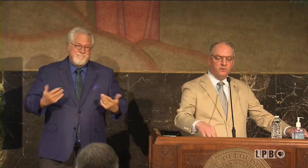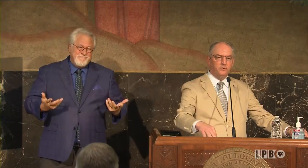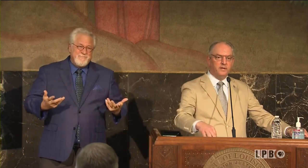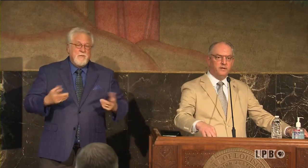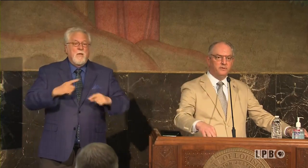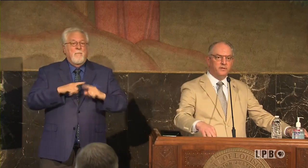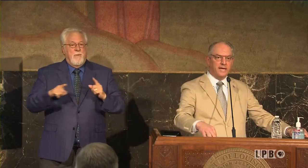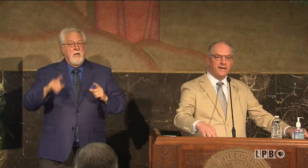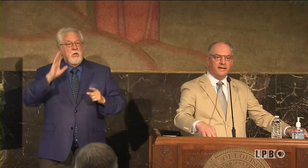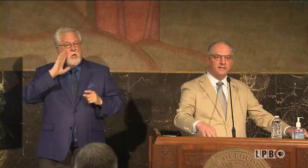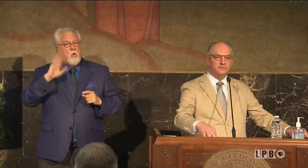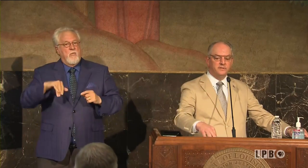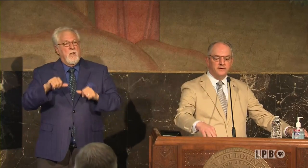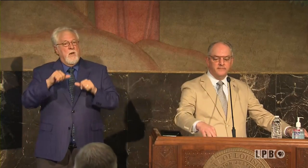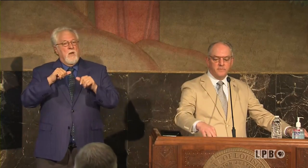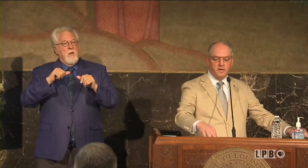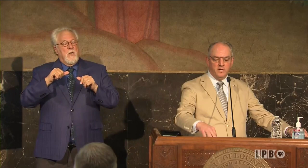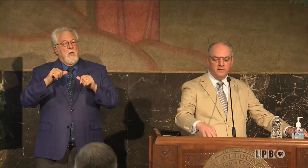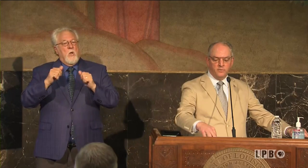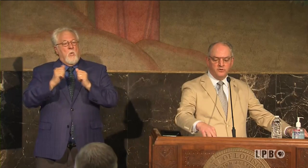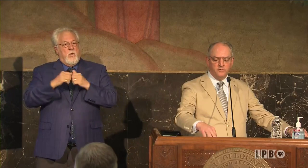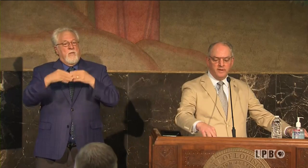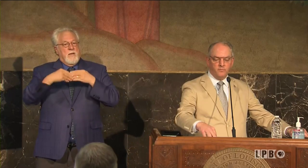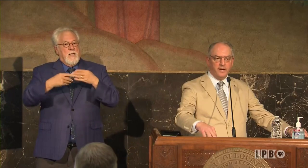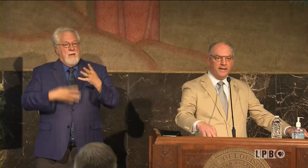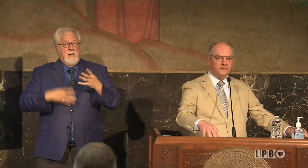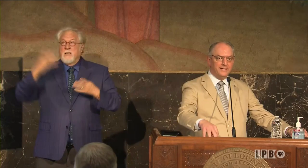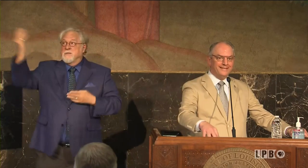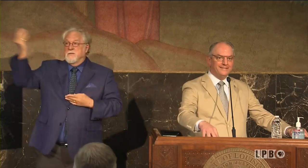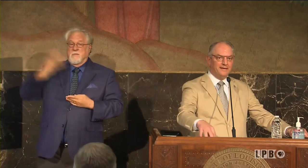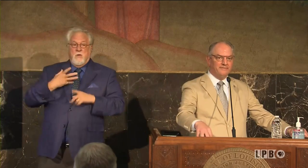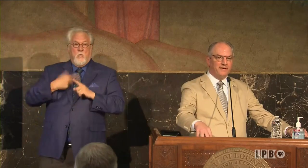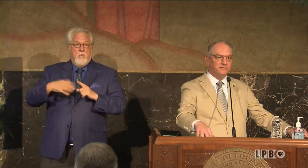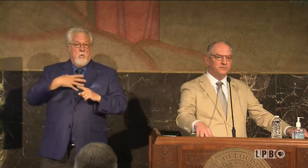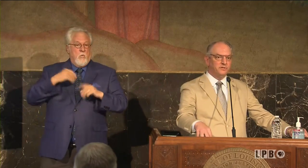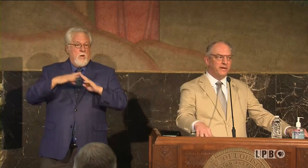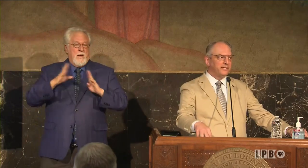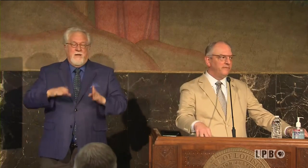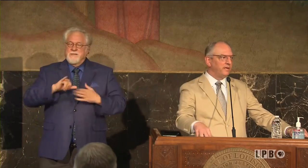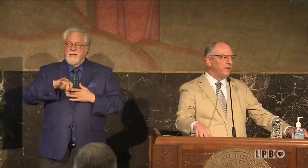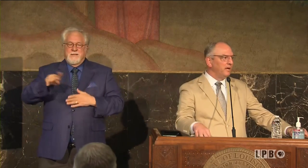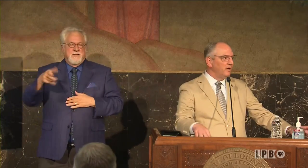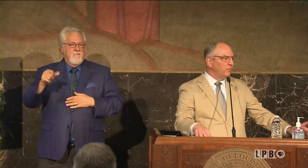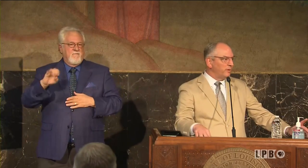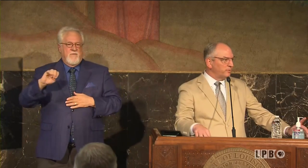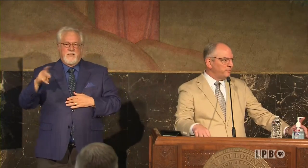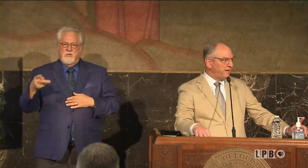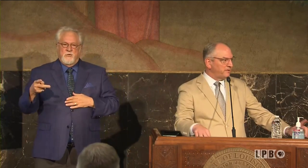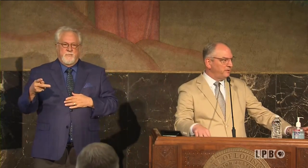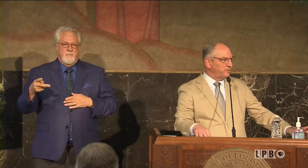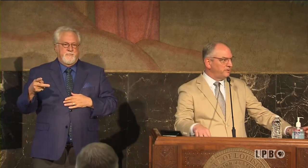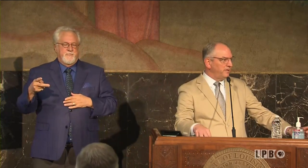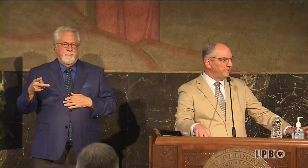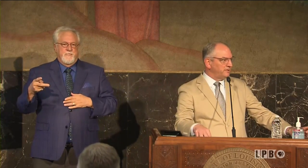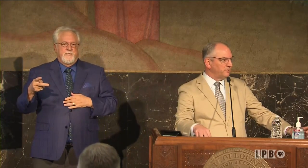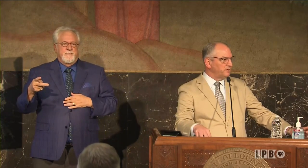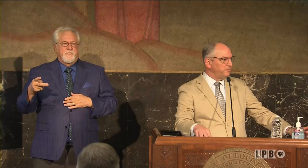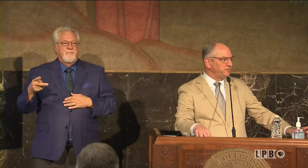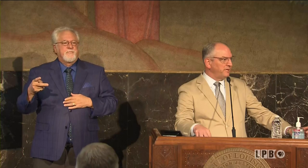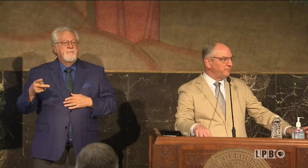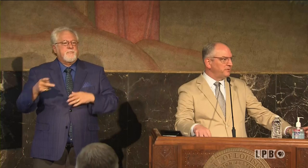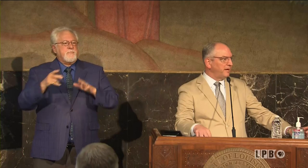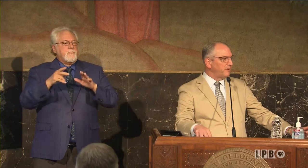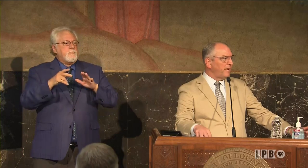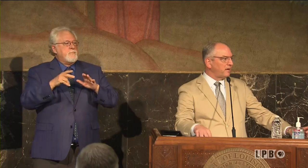but we do know that under the guidelines that were issued by the White House, that is not a phase 2 activity. With respect to